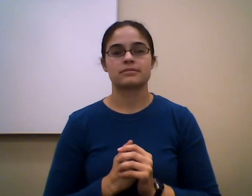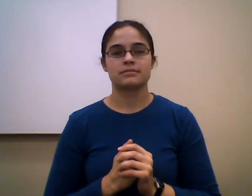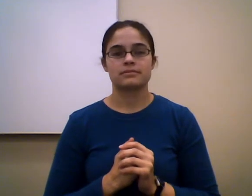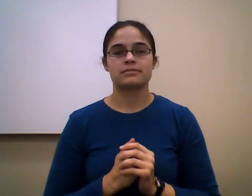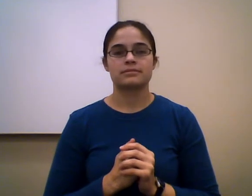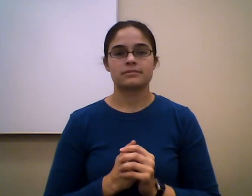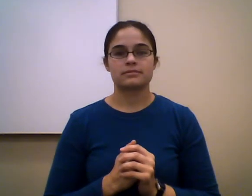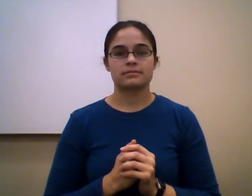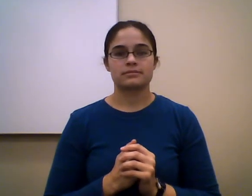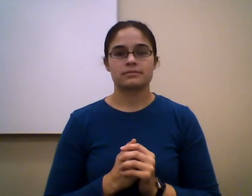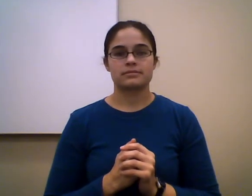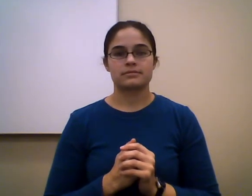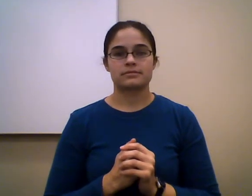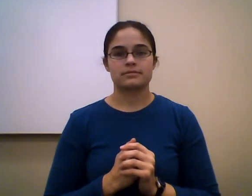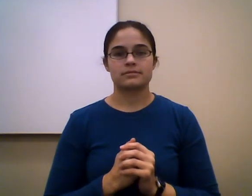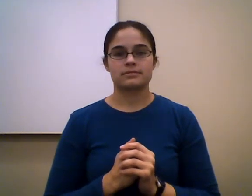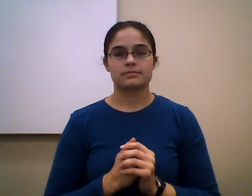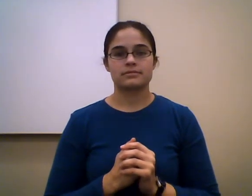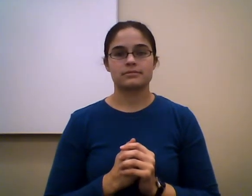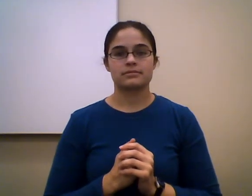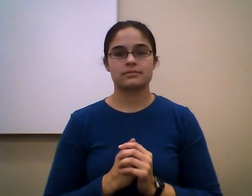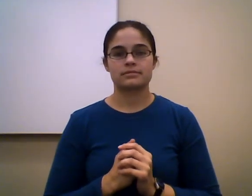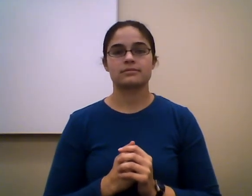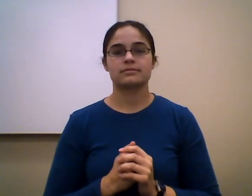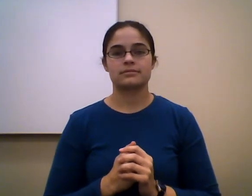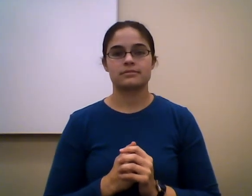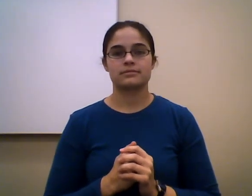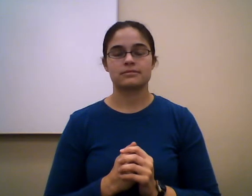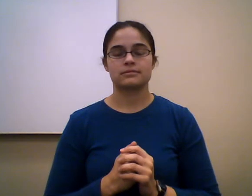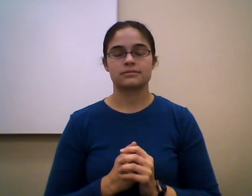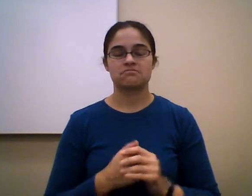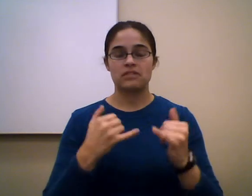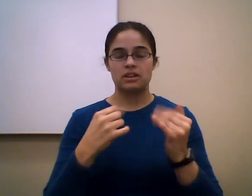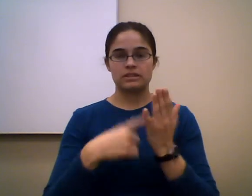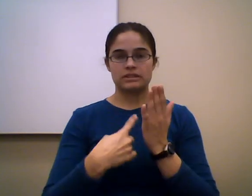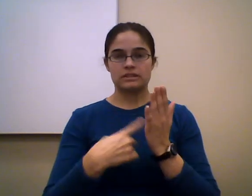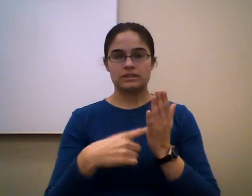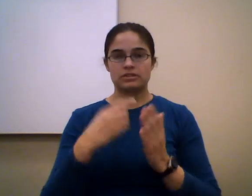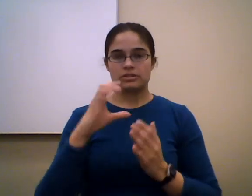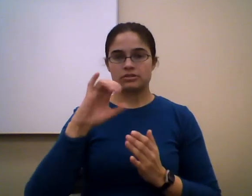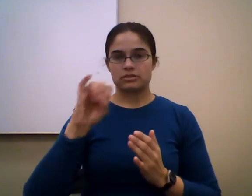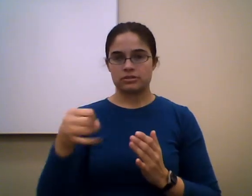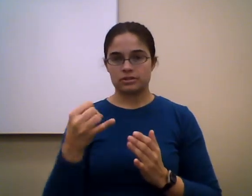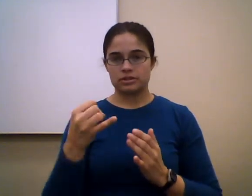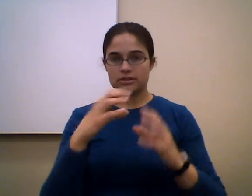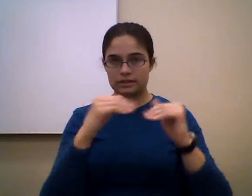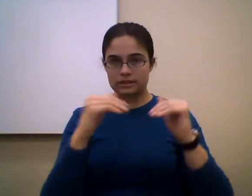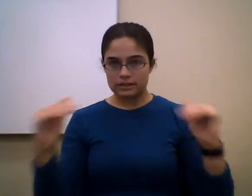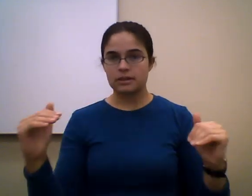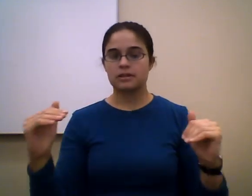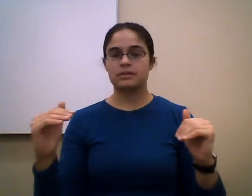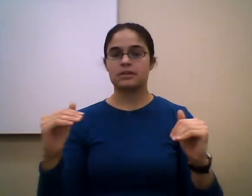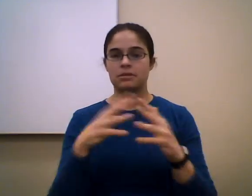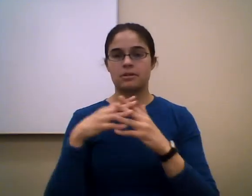Today I'd like to give you an overview of the criminal justice system in America. The systems range throughout the country